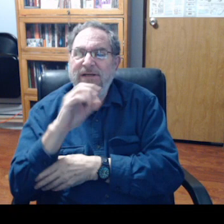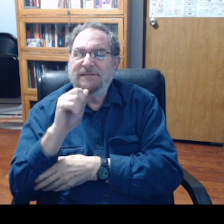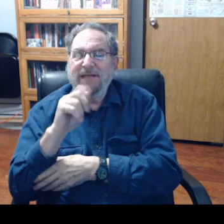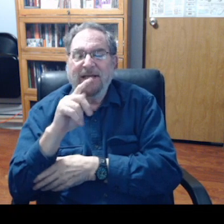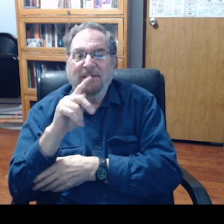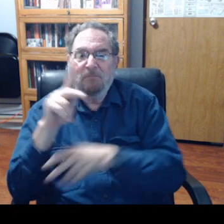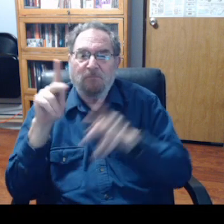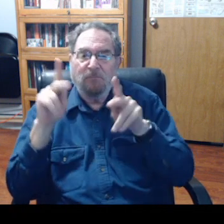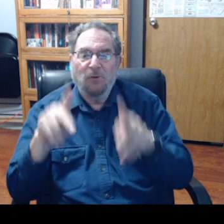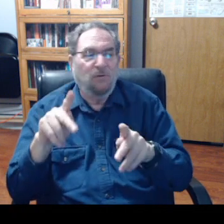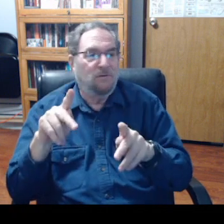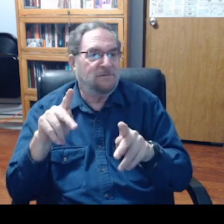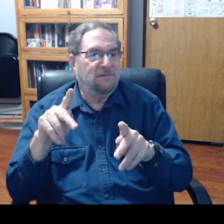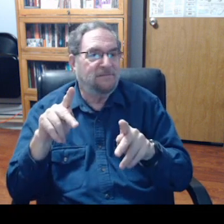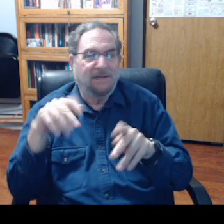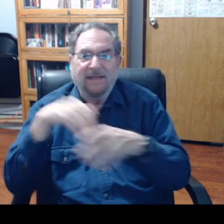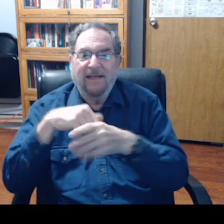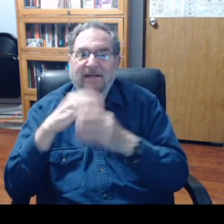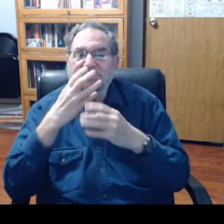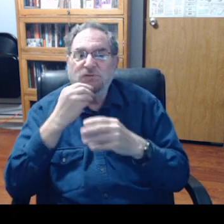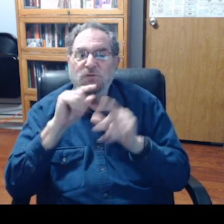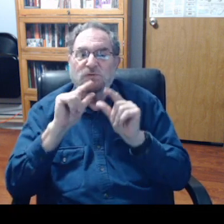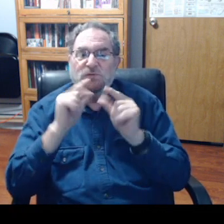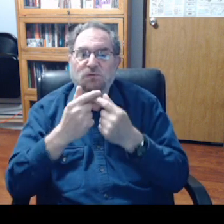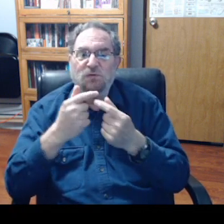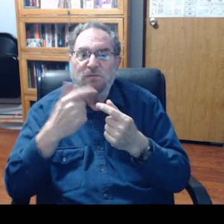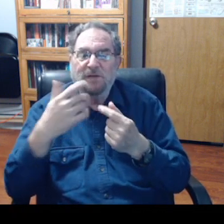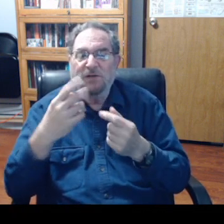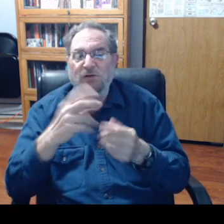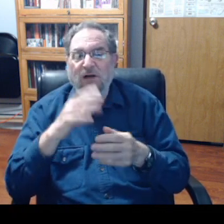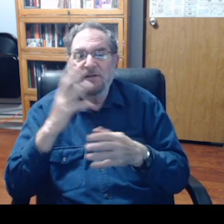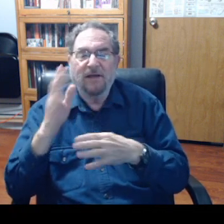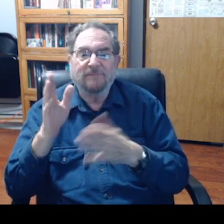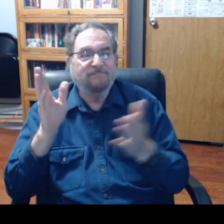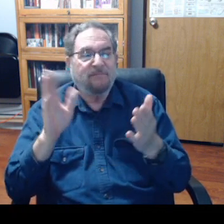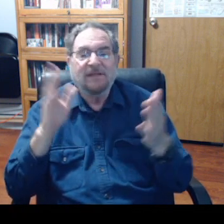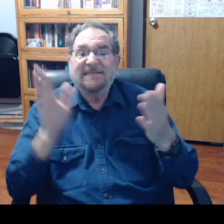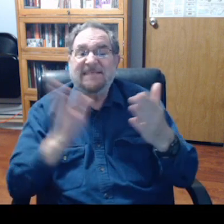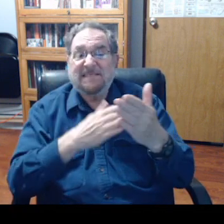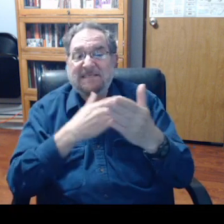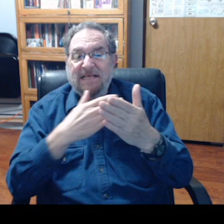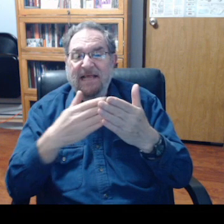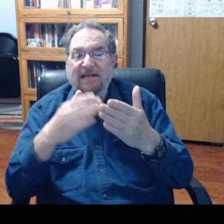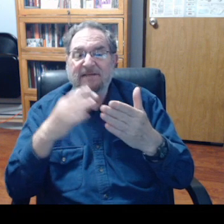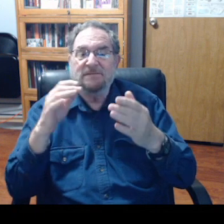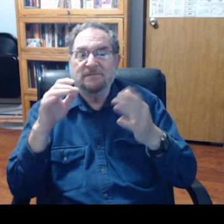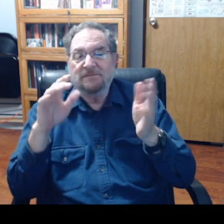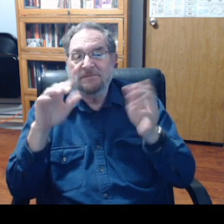cantor is a person in a Jewish group that